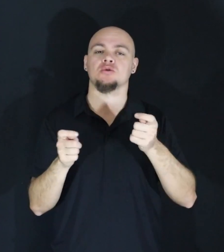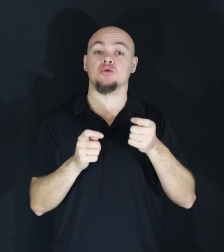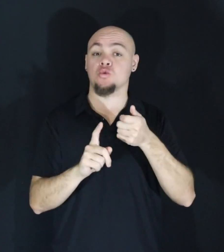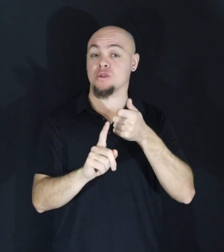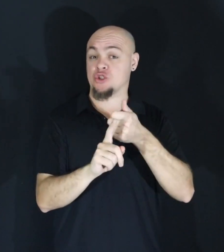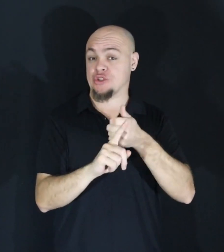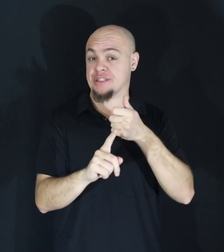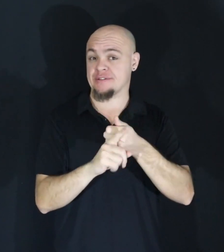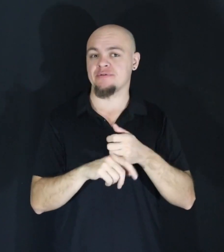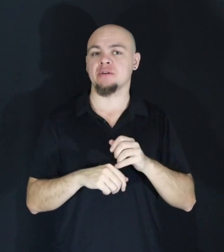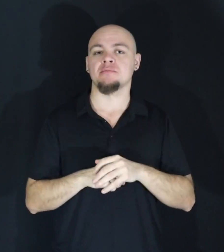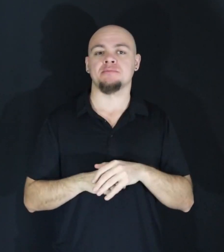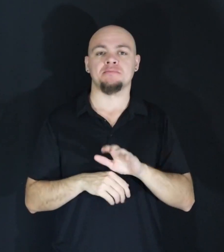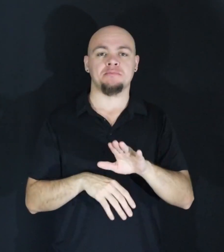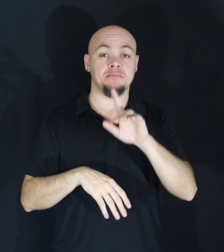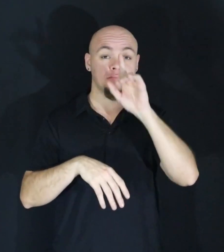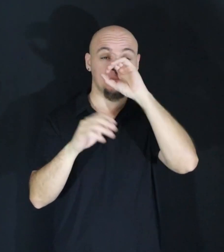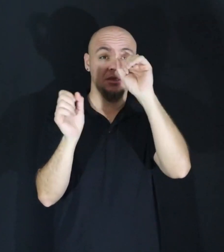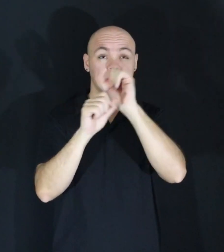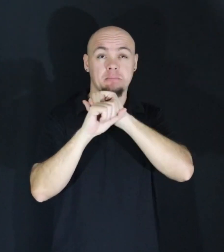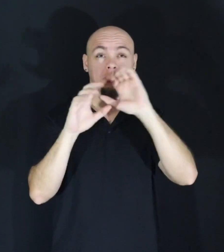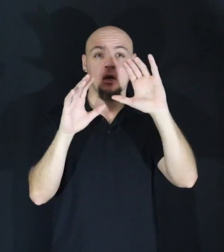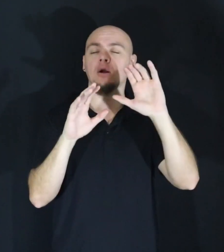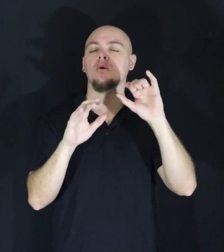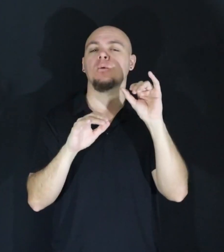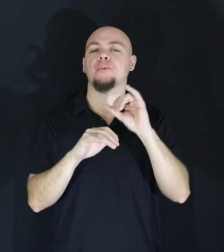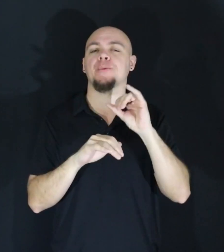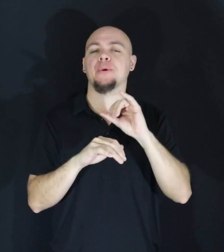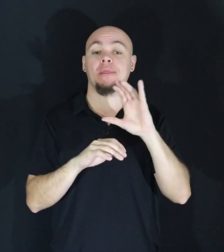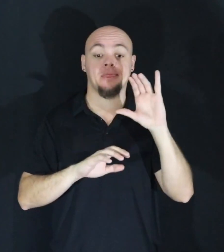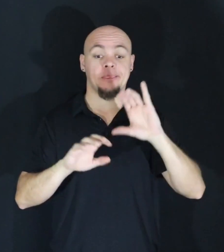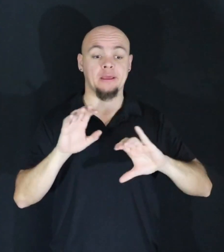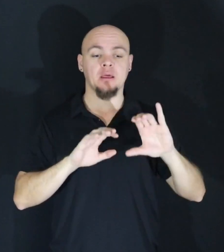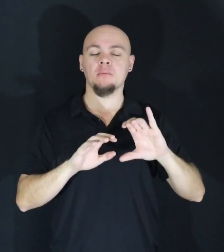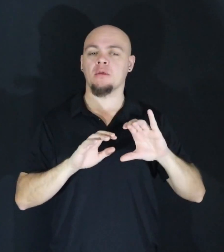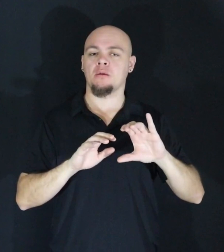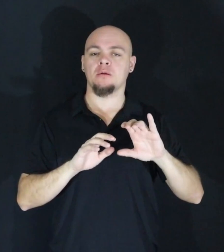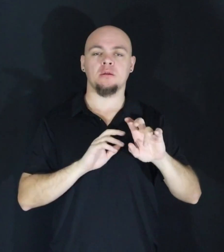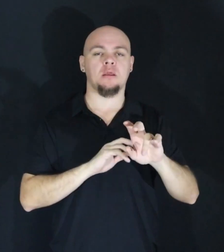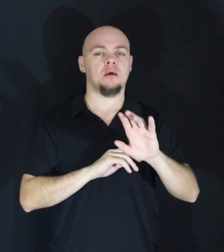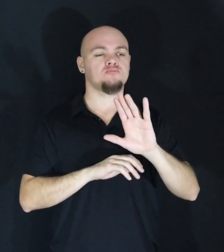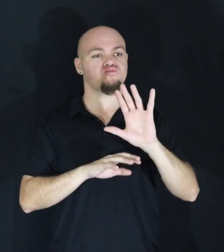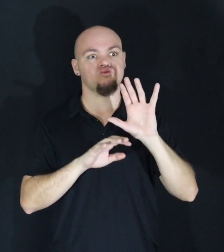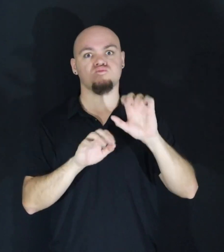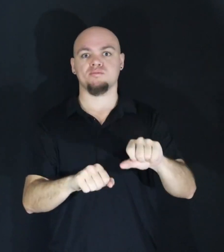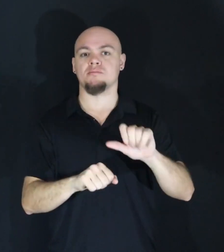you. Imagine being free from the chemicals that hijack you.